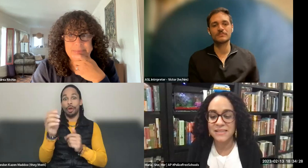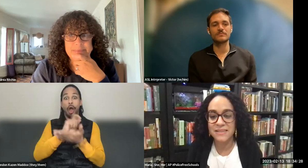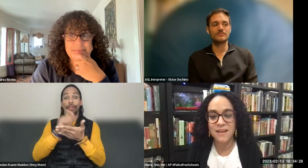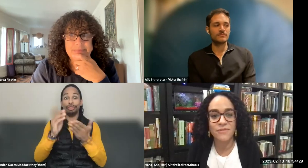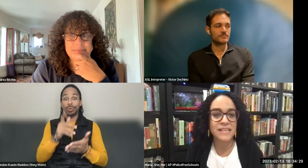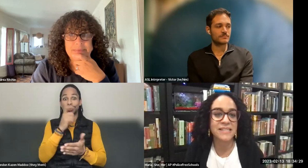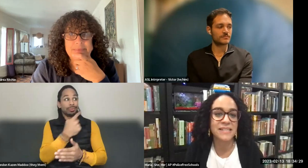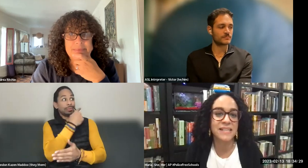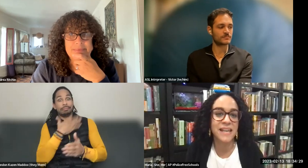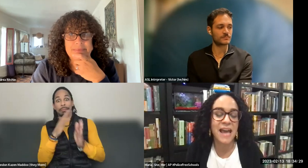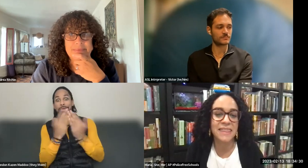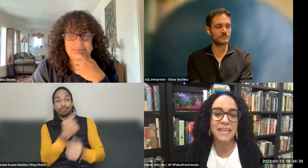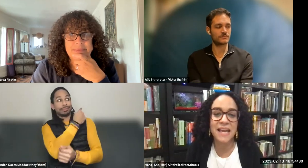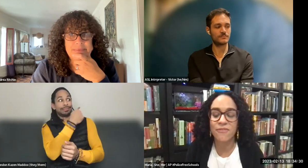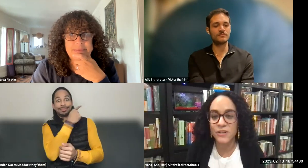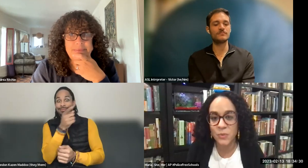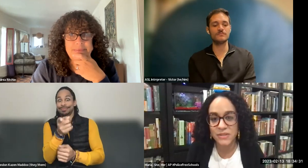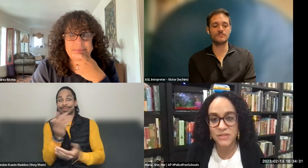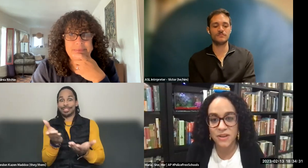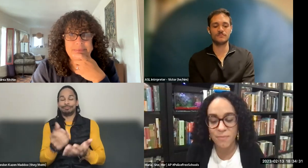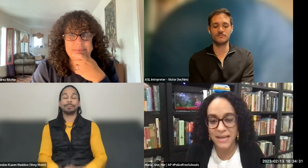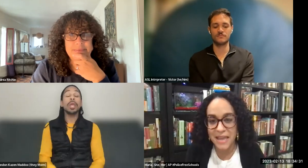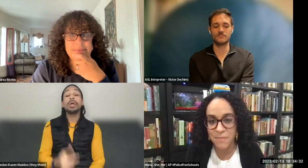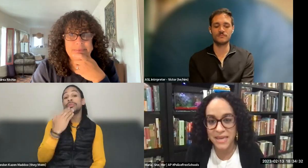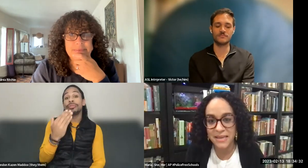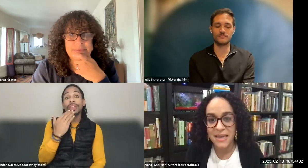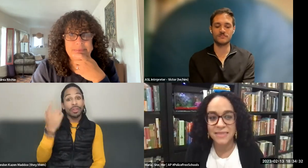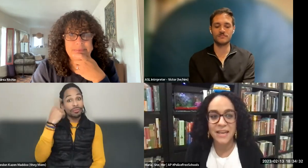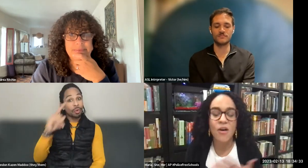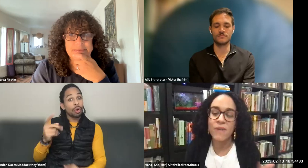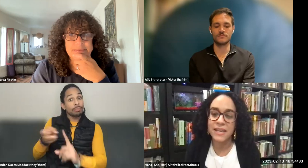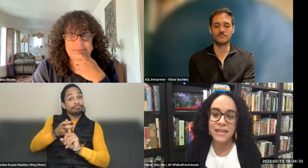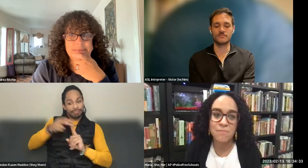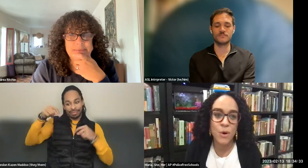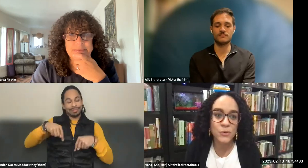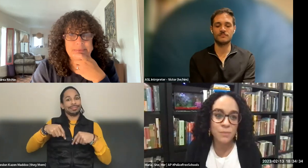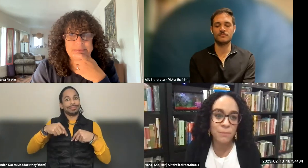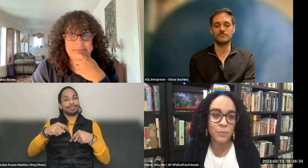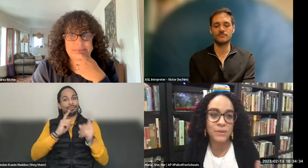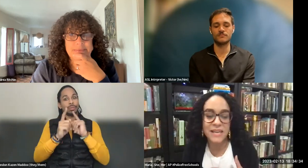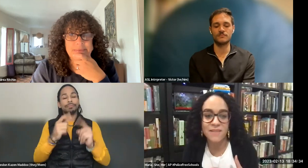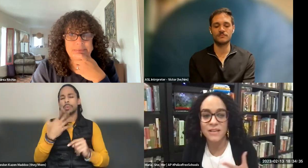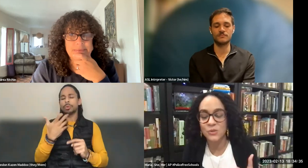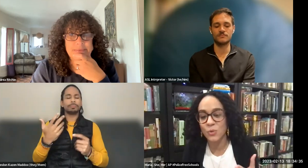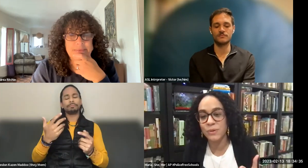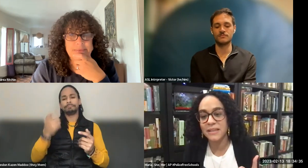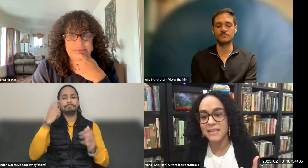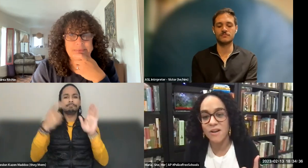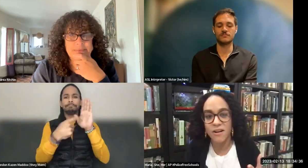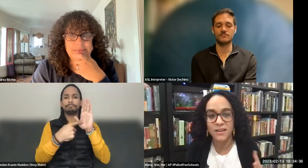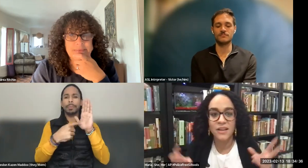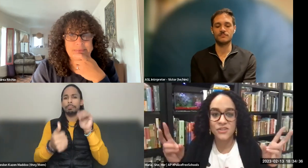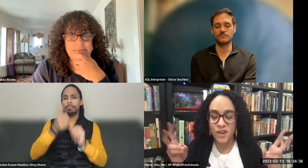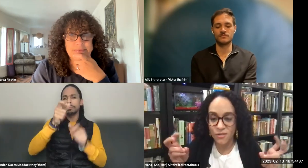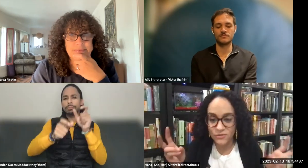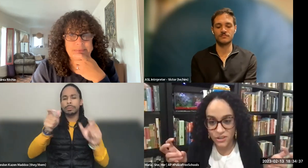me into this conversation. I think I first want to start by naming that already most people believe that school police